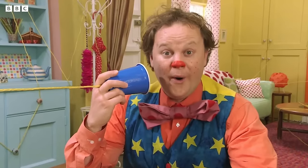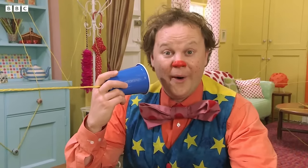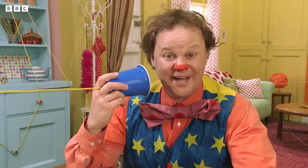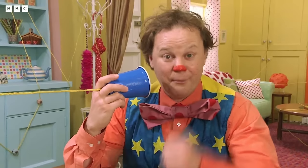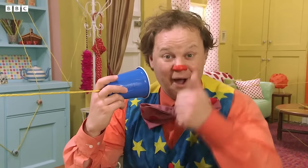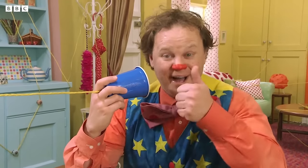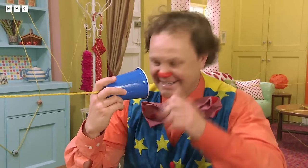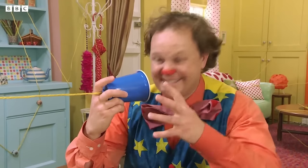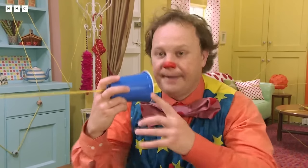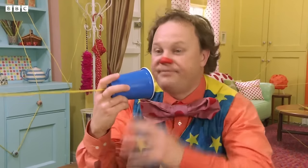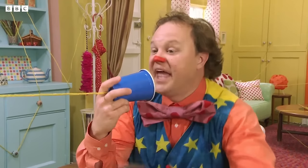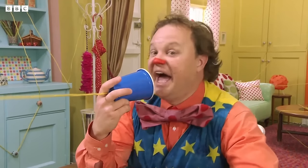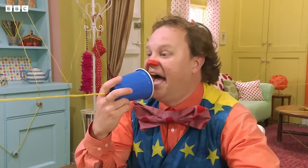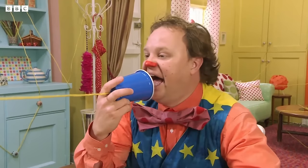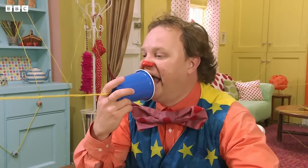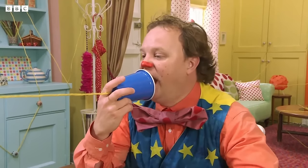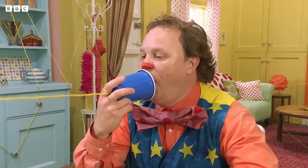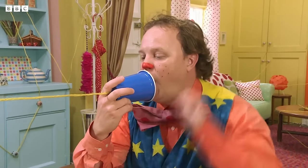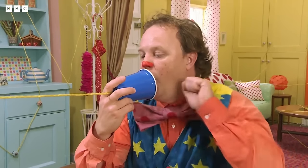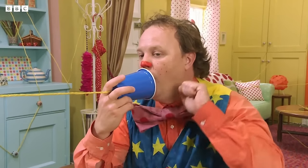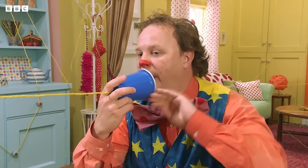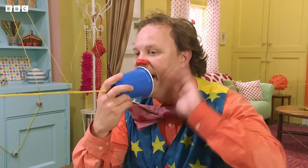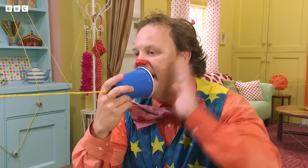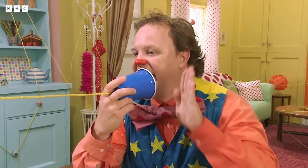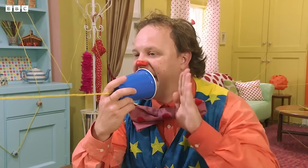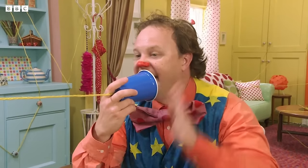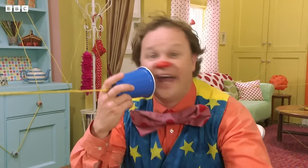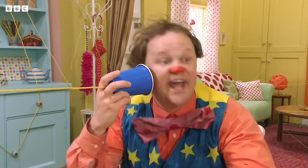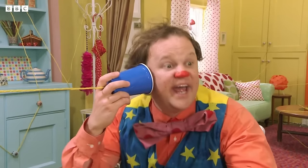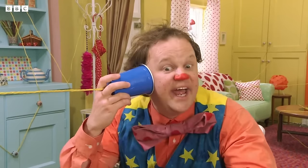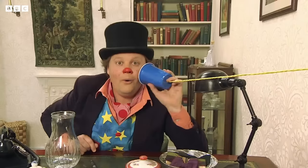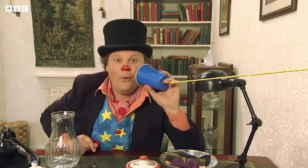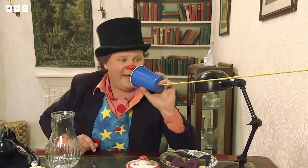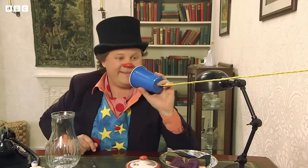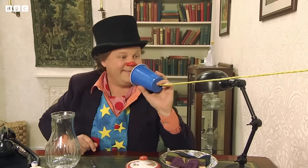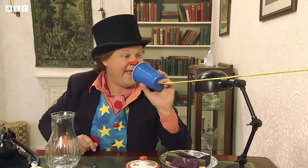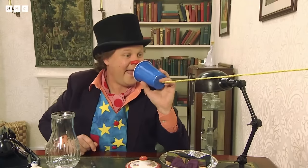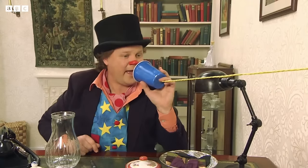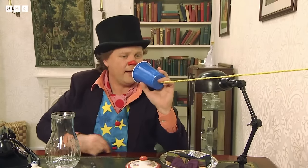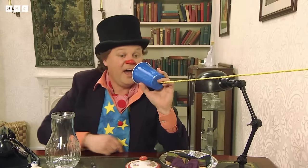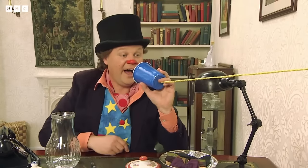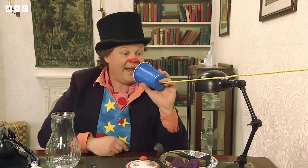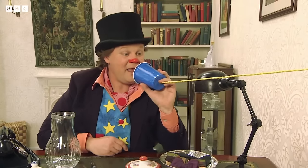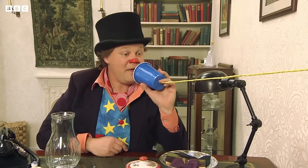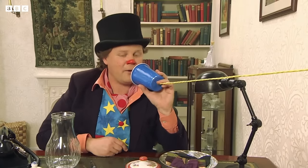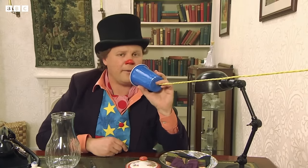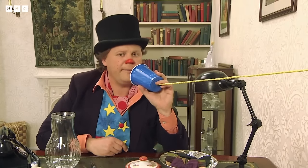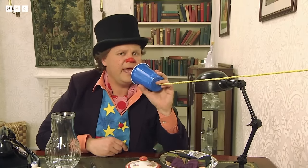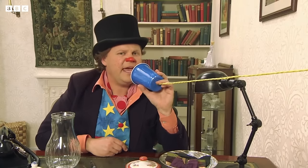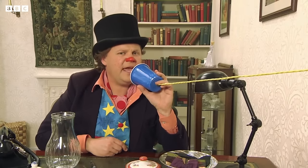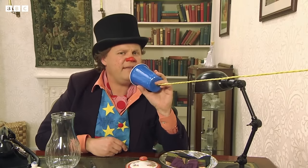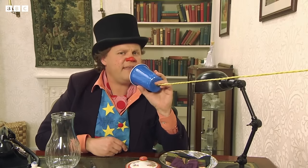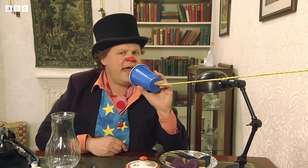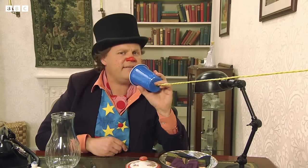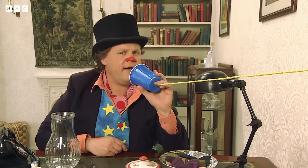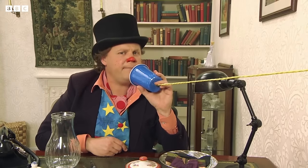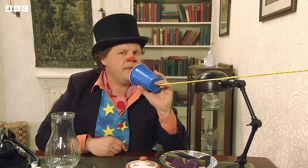Oh, it works. Hello. Oh, I say. Hello. Is that,